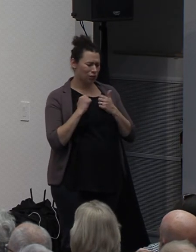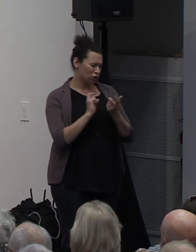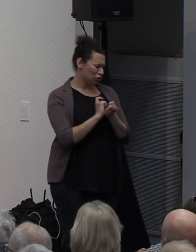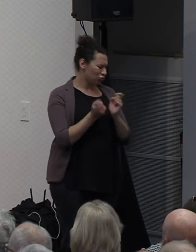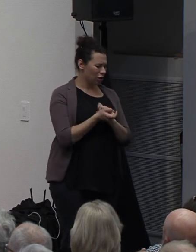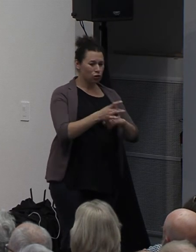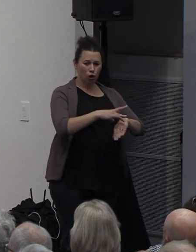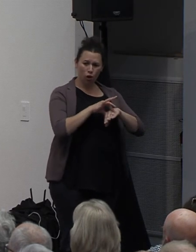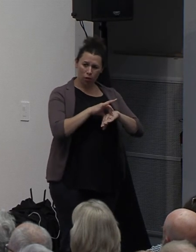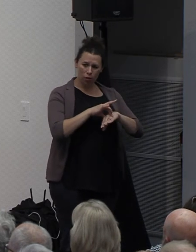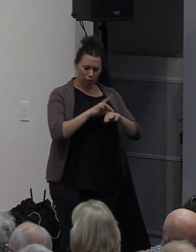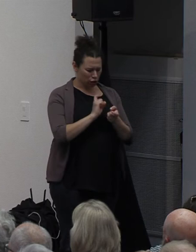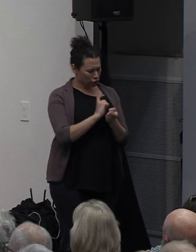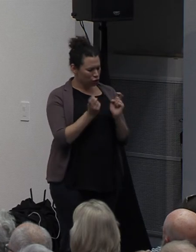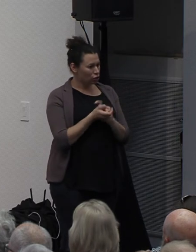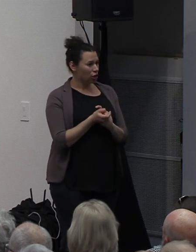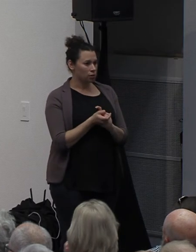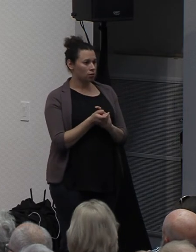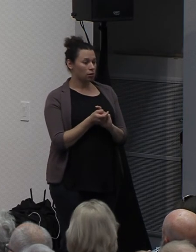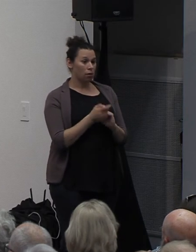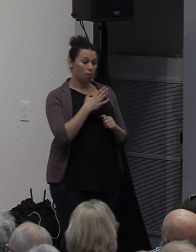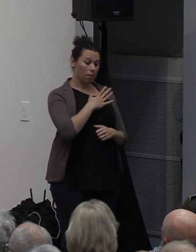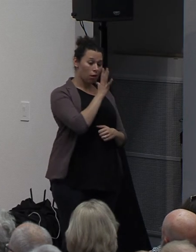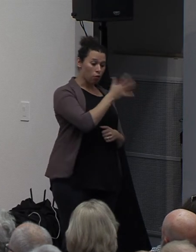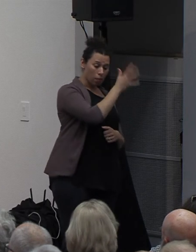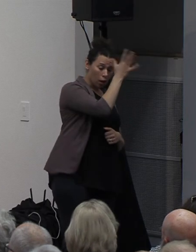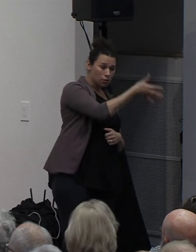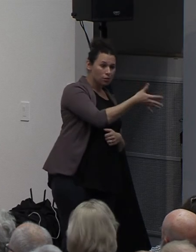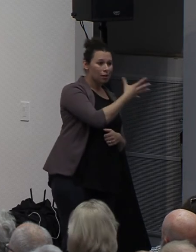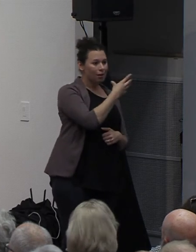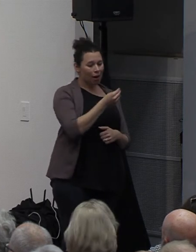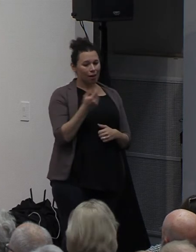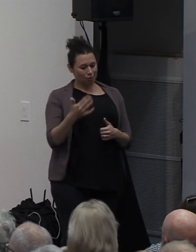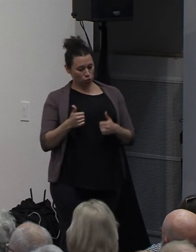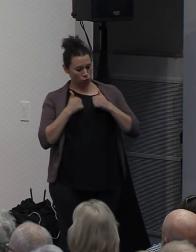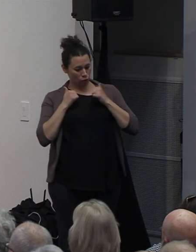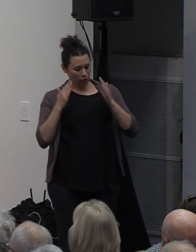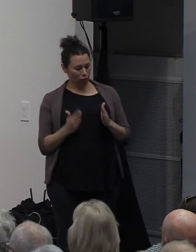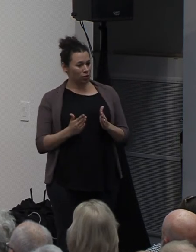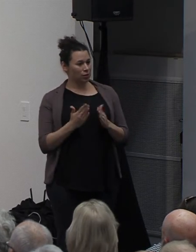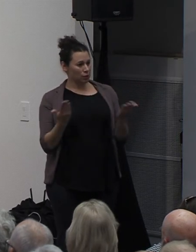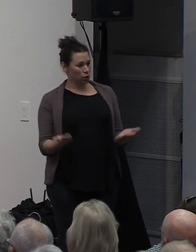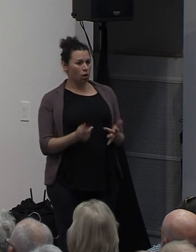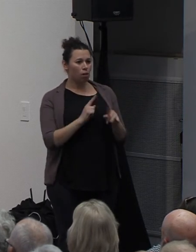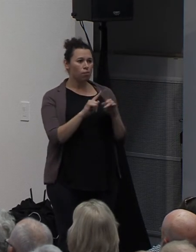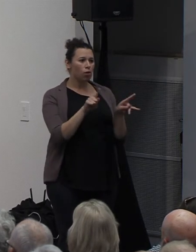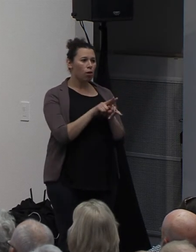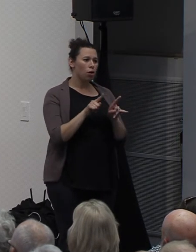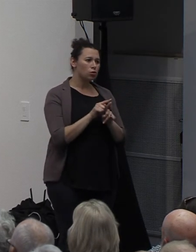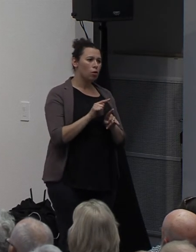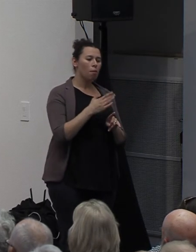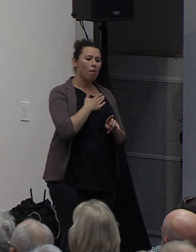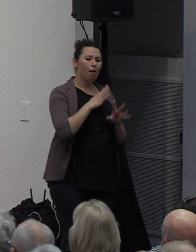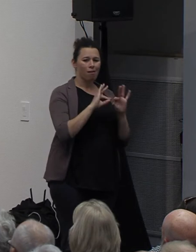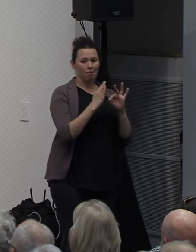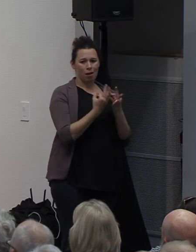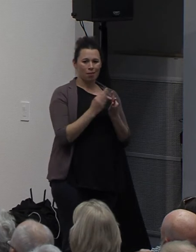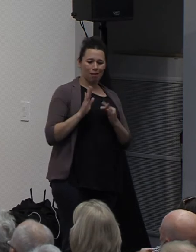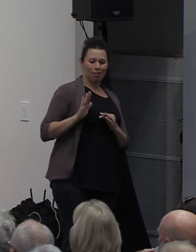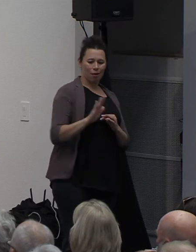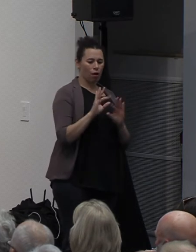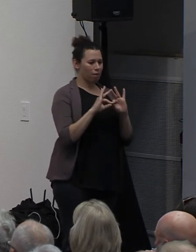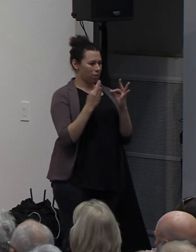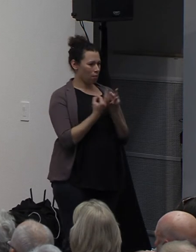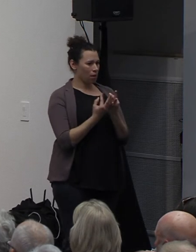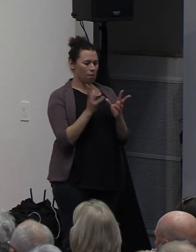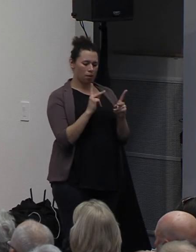today, nor just for my grandparents, but for my family and for their families and for all those in the world who wish to uphold and preserve the